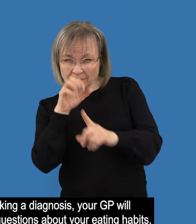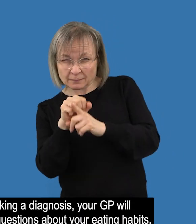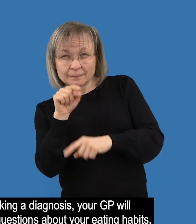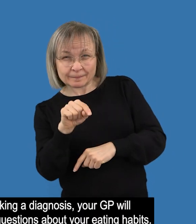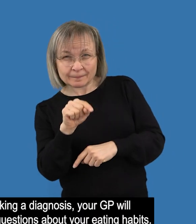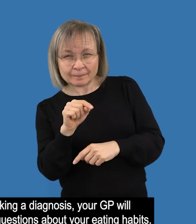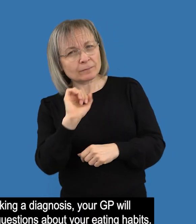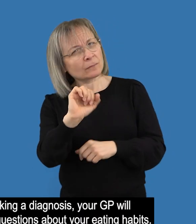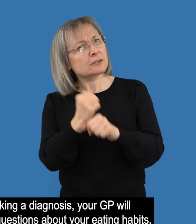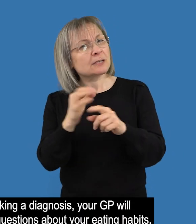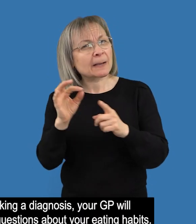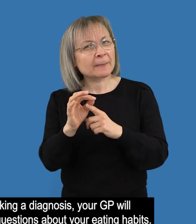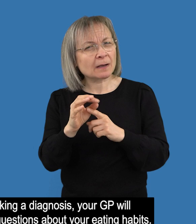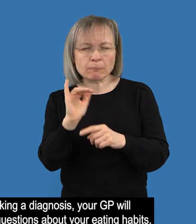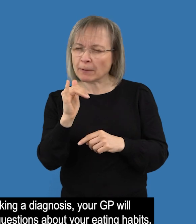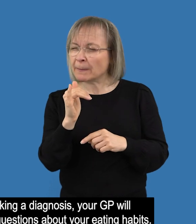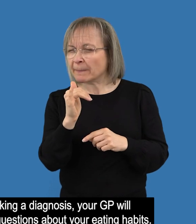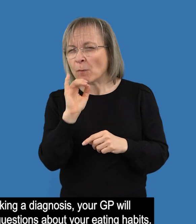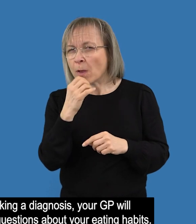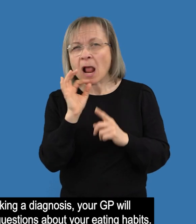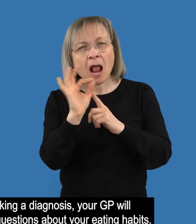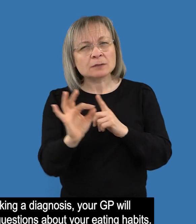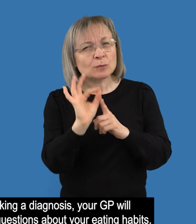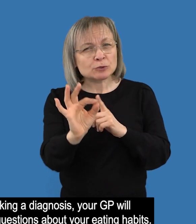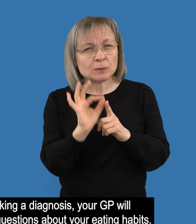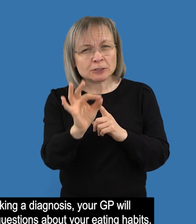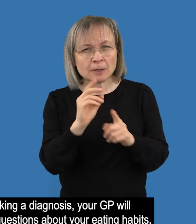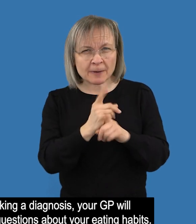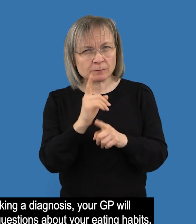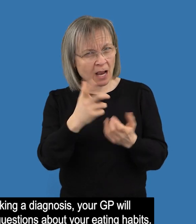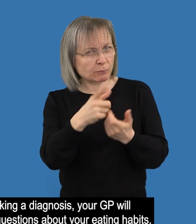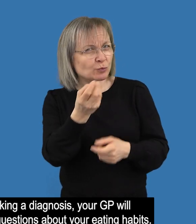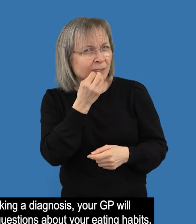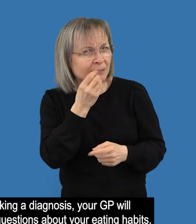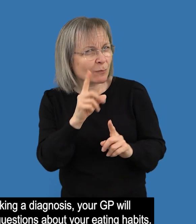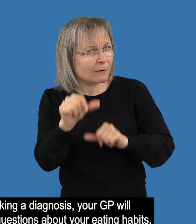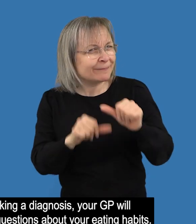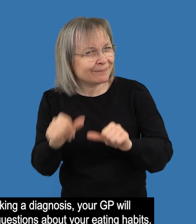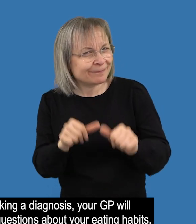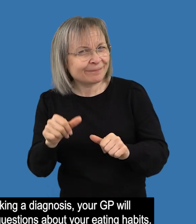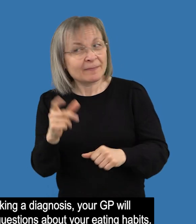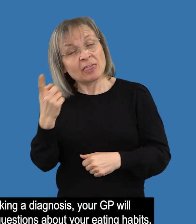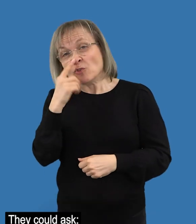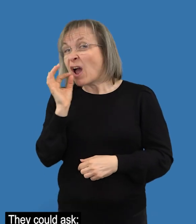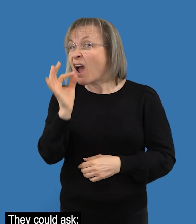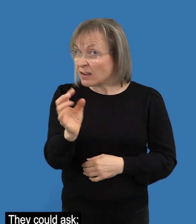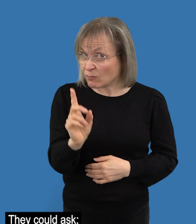When making a diagnosis, your GP will probably ask questions about your eating habits. They